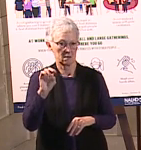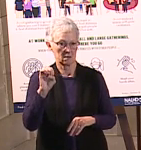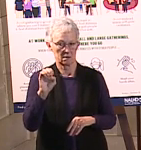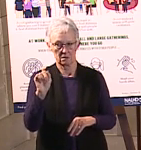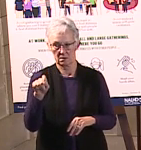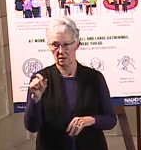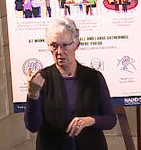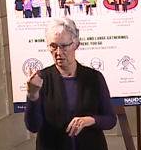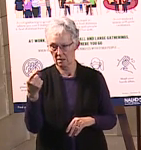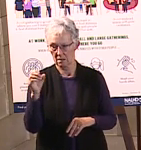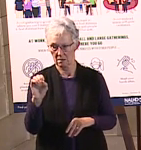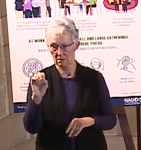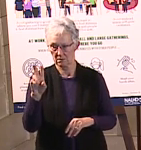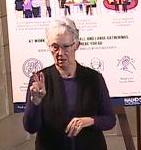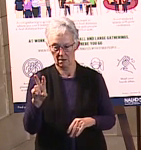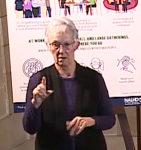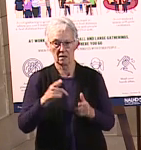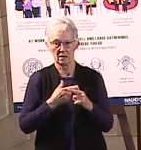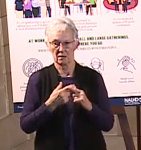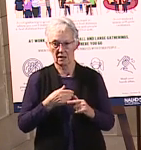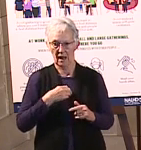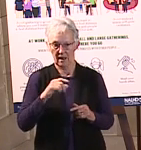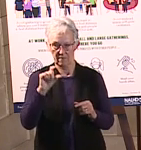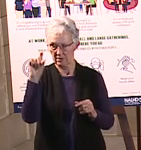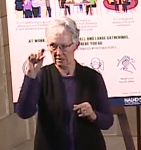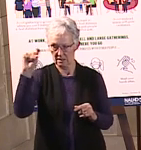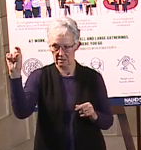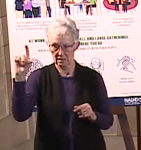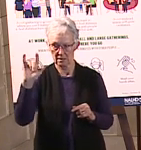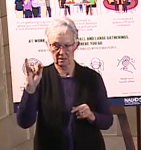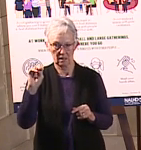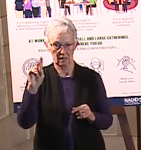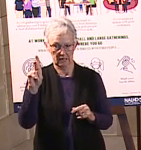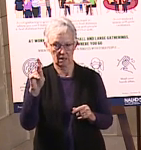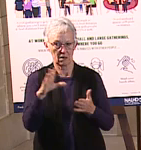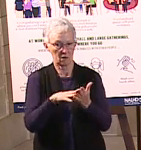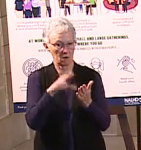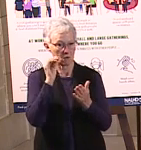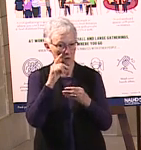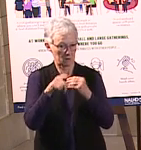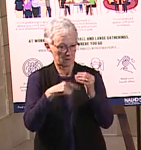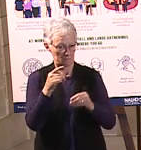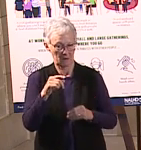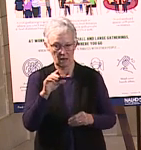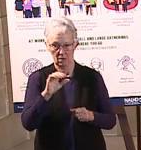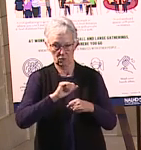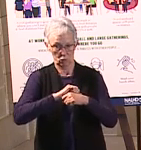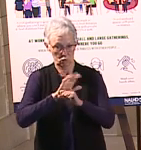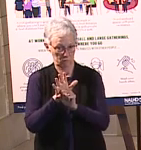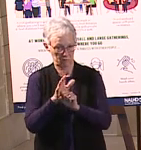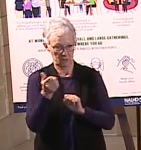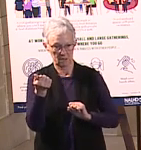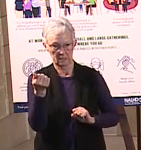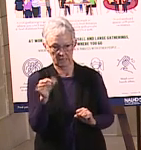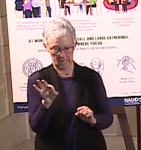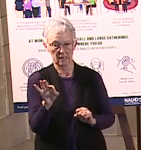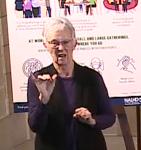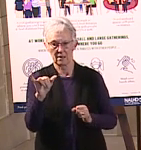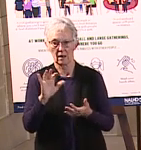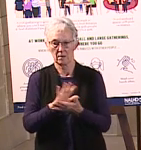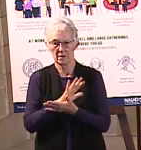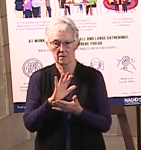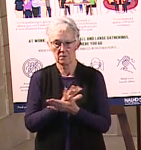dhhs.ne.gov. And if you click on the link for Learn About COVID-19, the document will then be found under